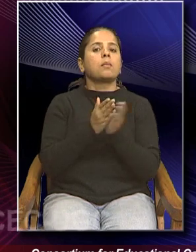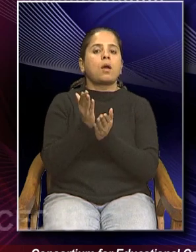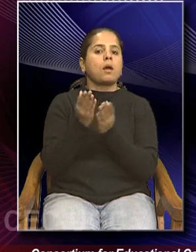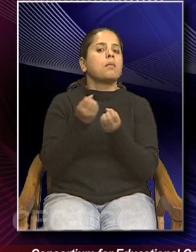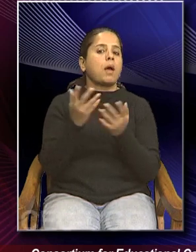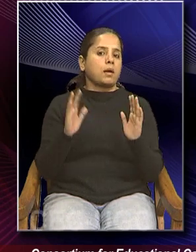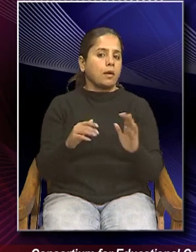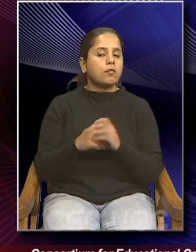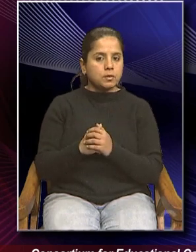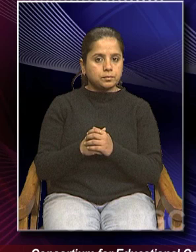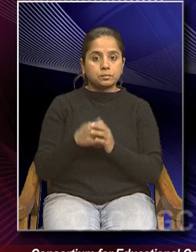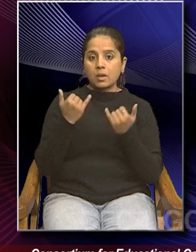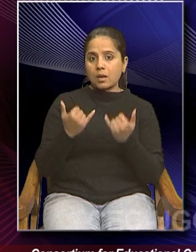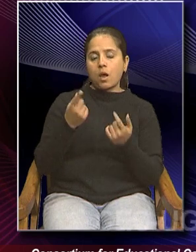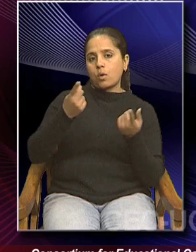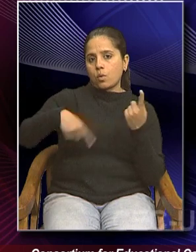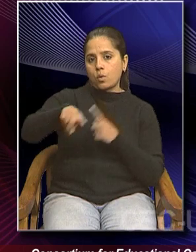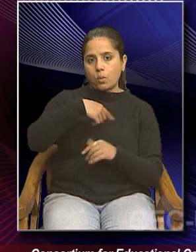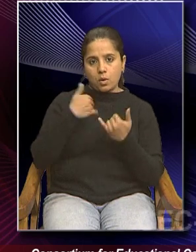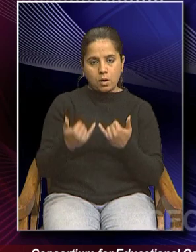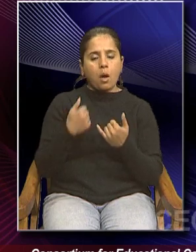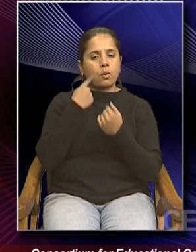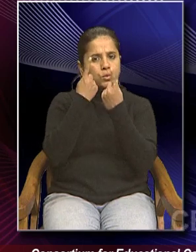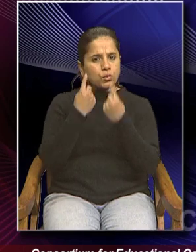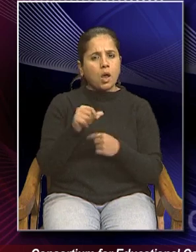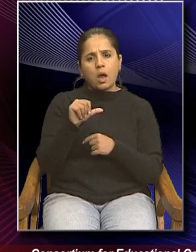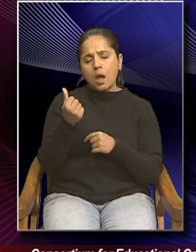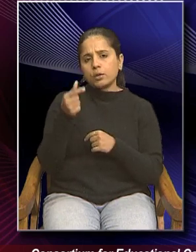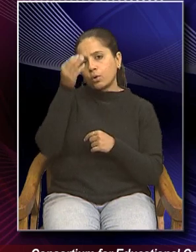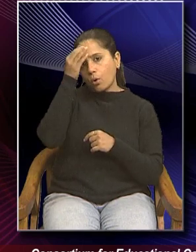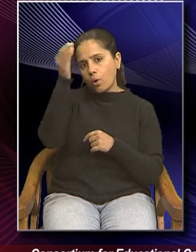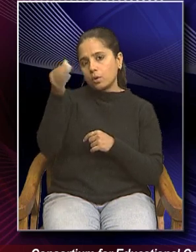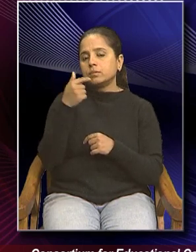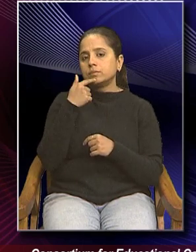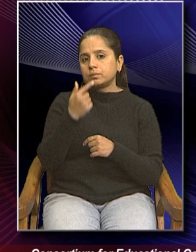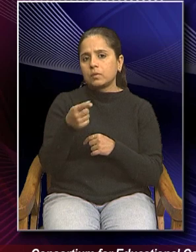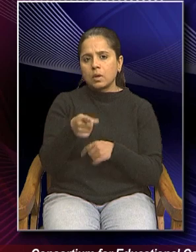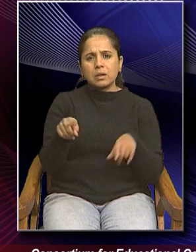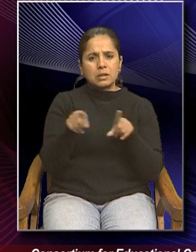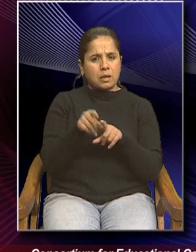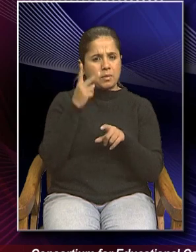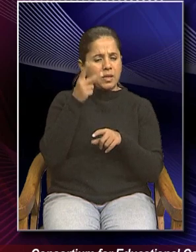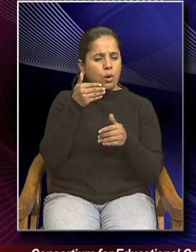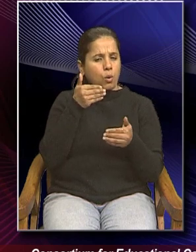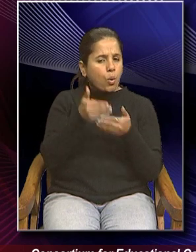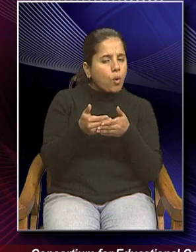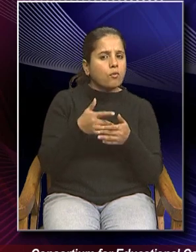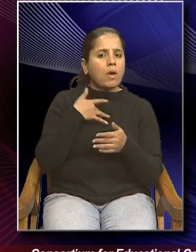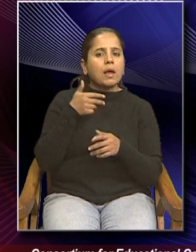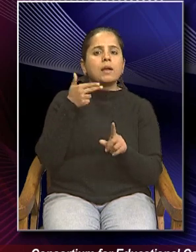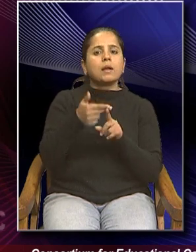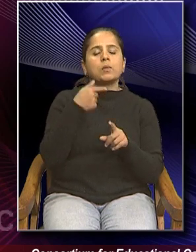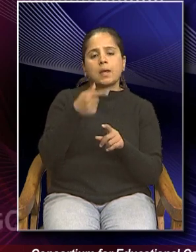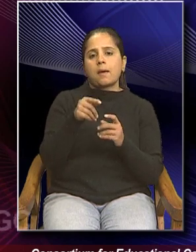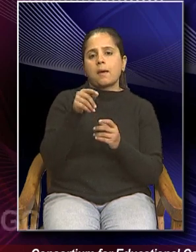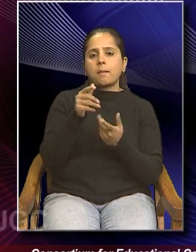methodologies. Now we will examine another concept which seems very close to what we call mixed